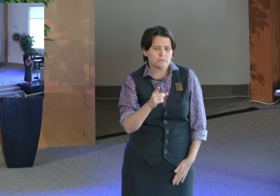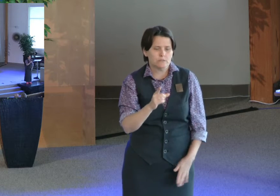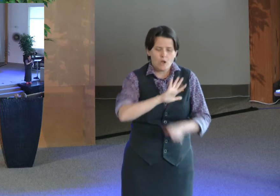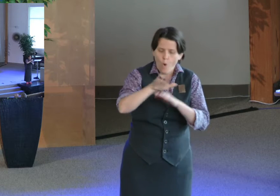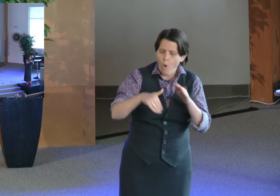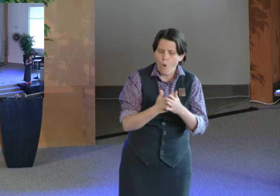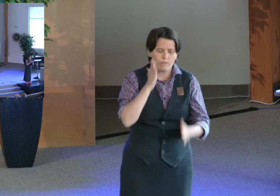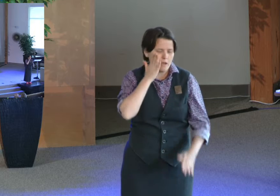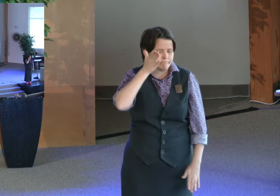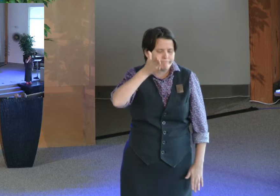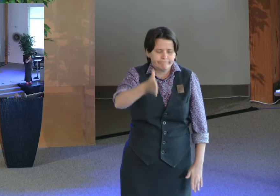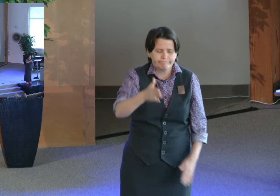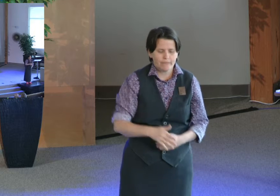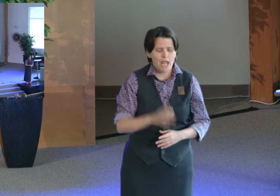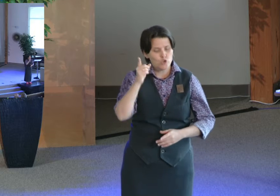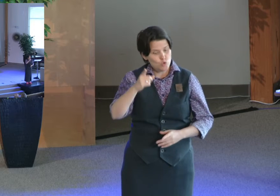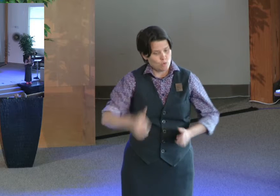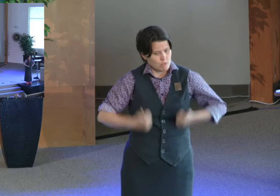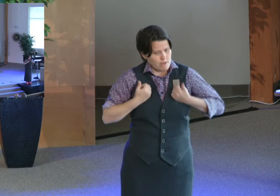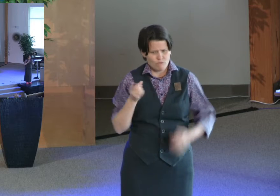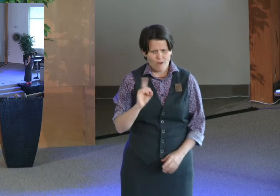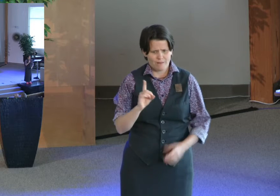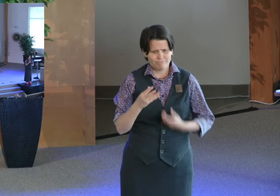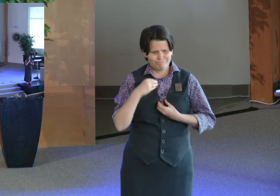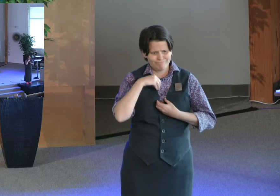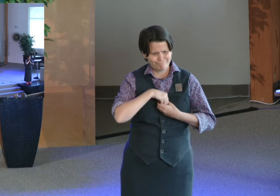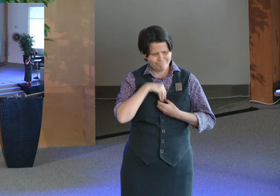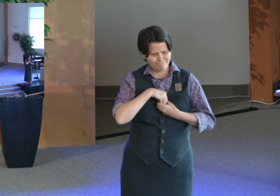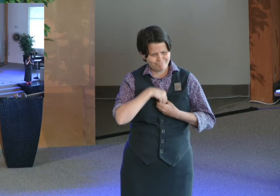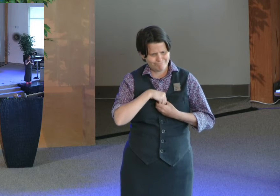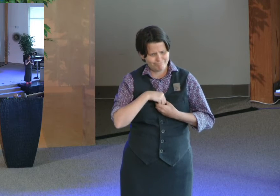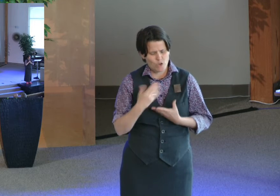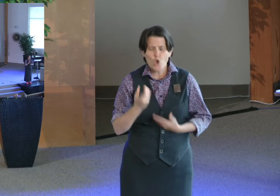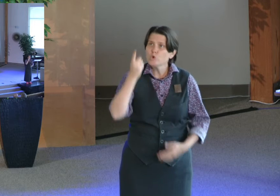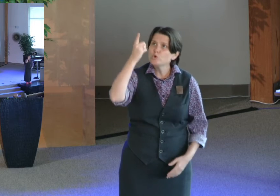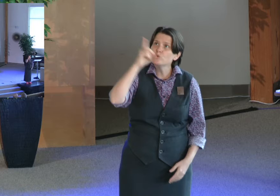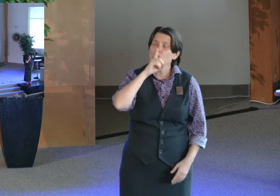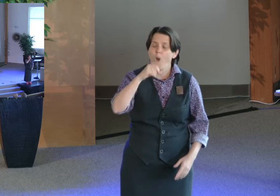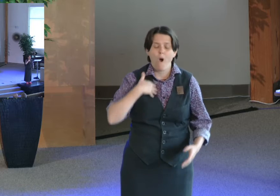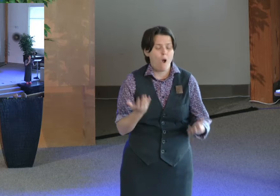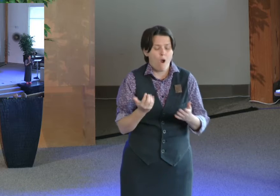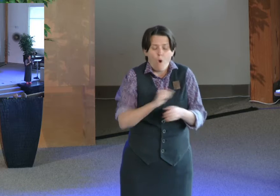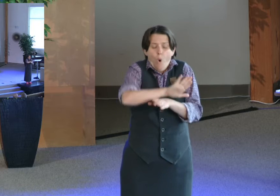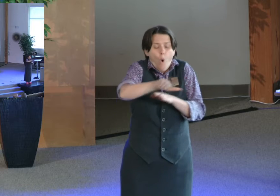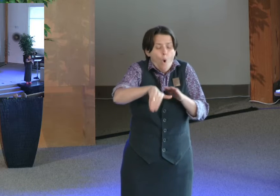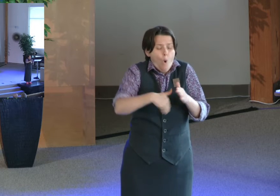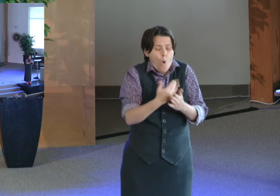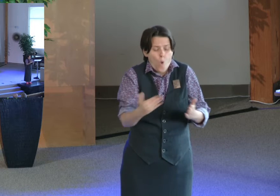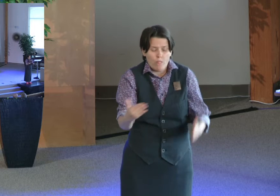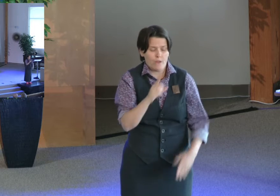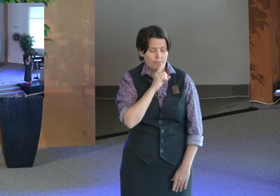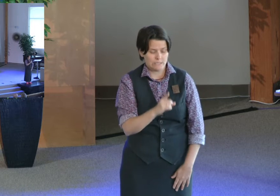You are all there is. And when I stray from you, I can be brought back, knowing that unity